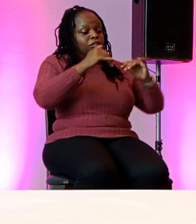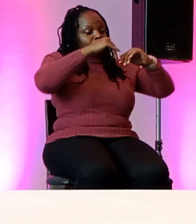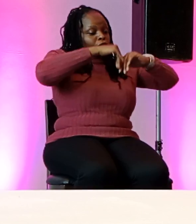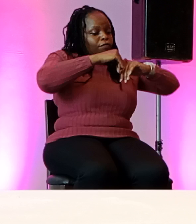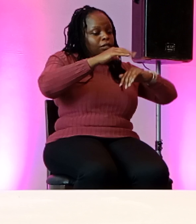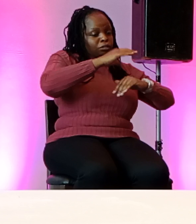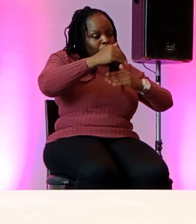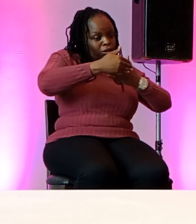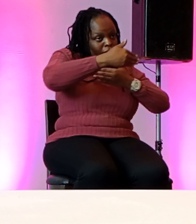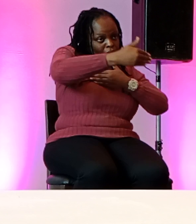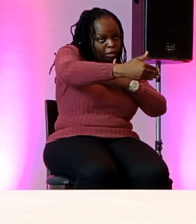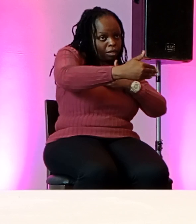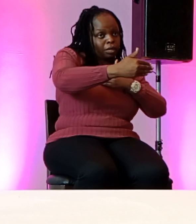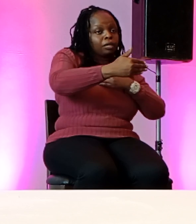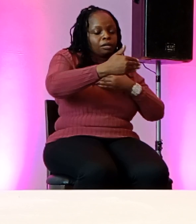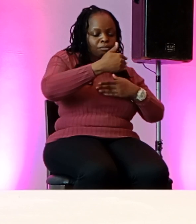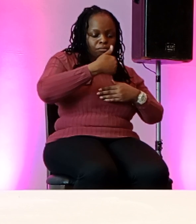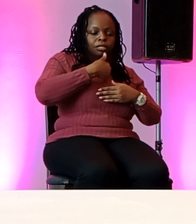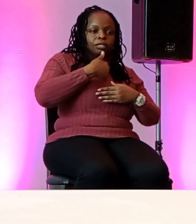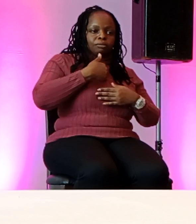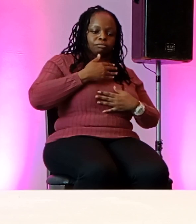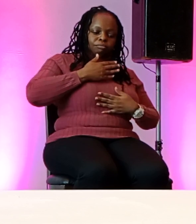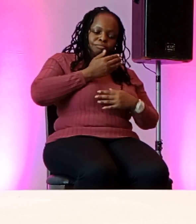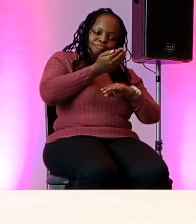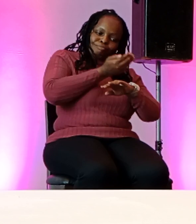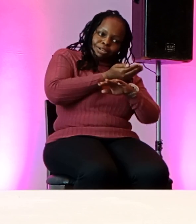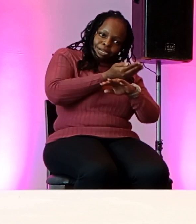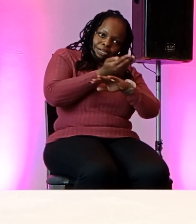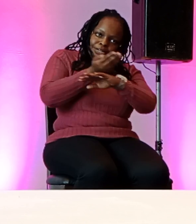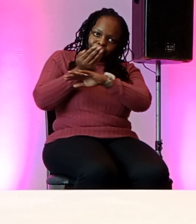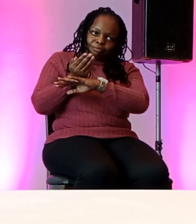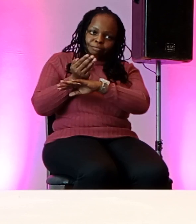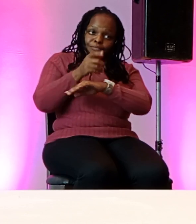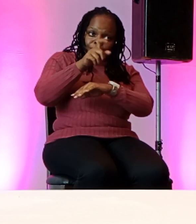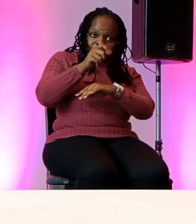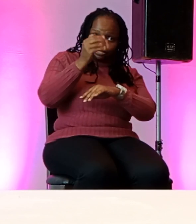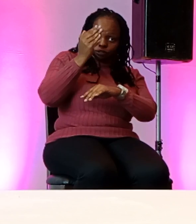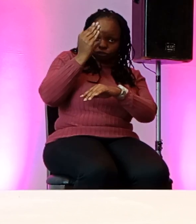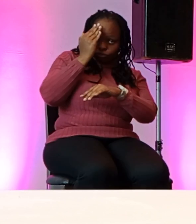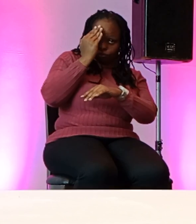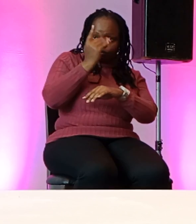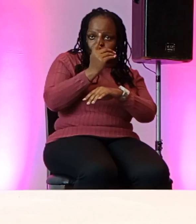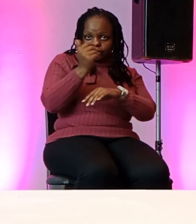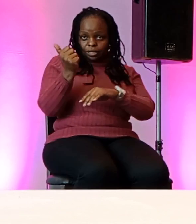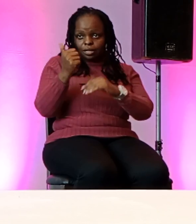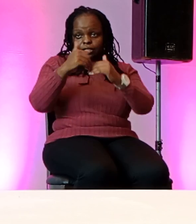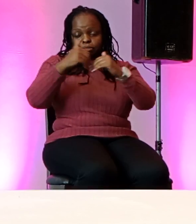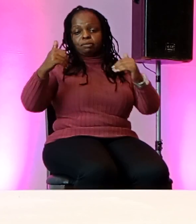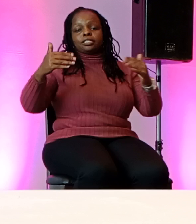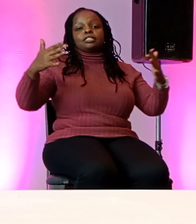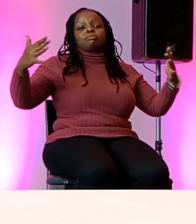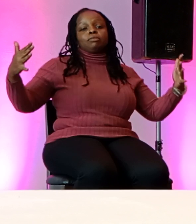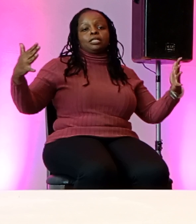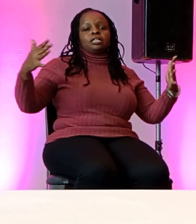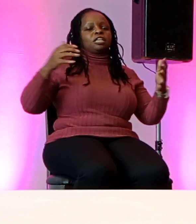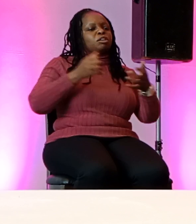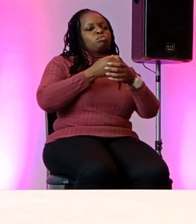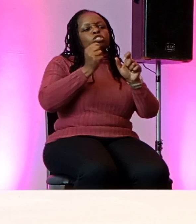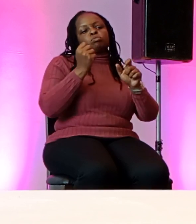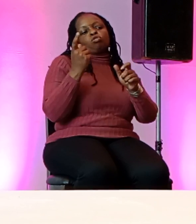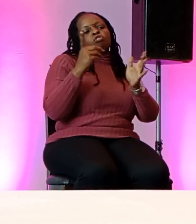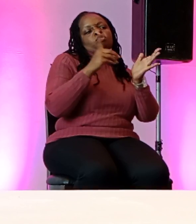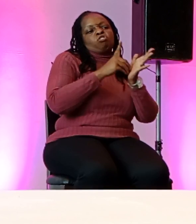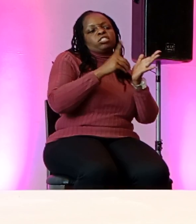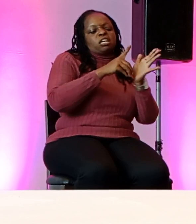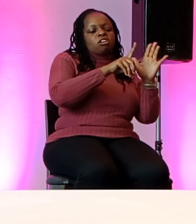going forward, I beseech all of us, let us locate each other. The spaces are too many. I cannot be a doctor and a lawyer at the same